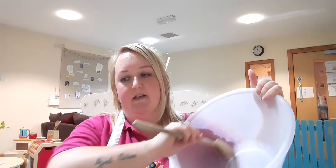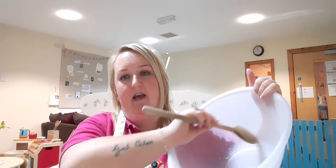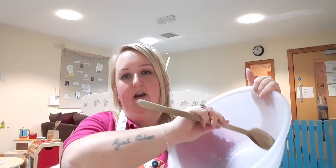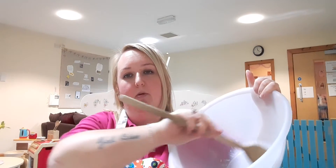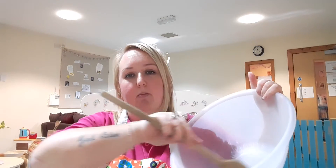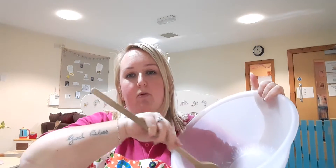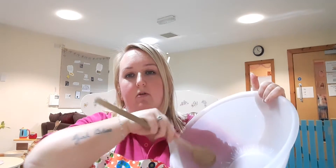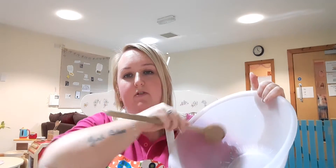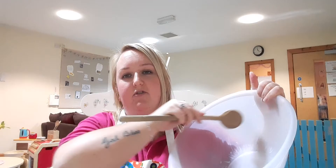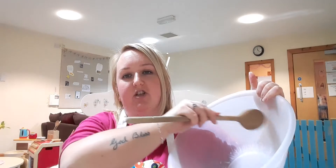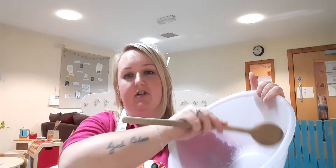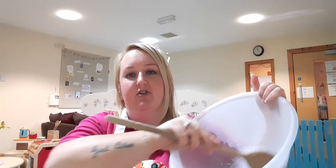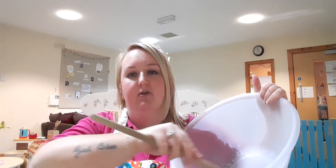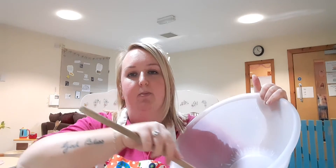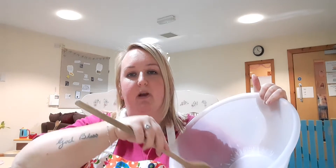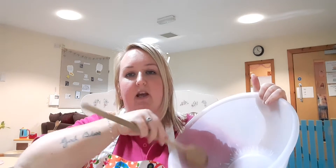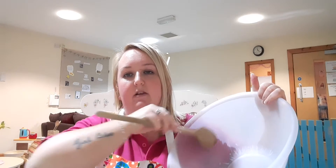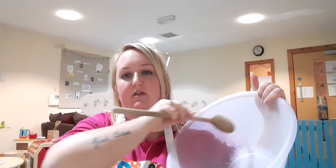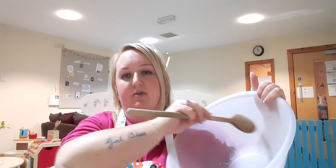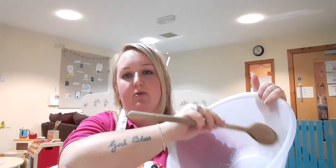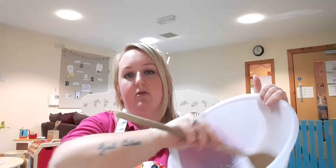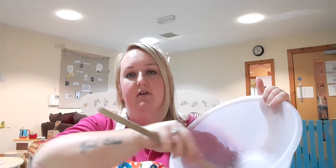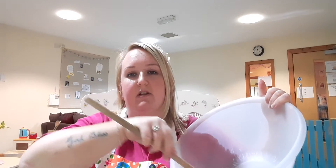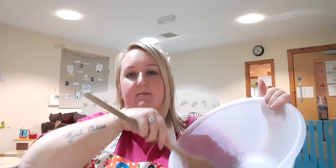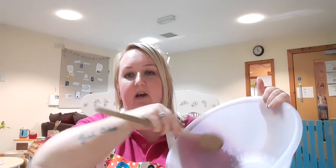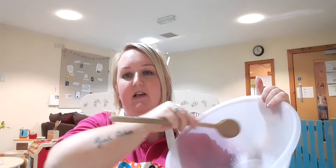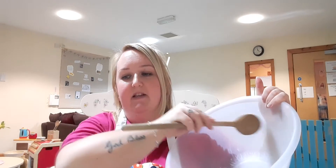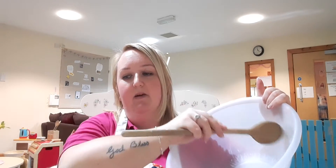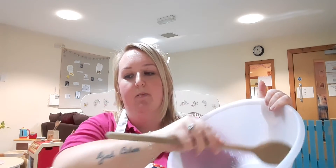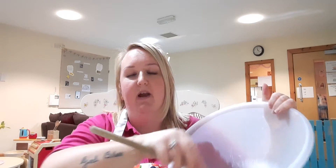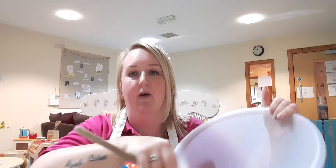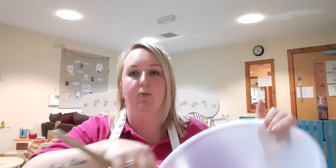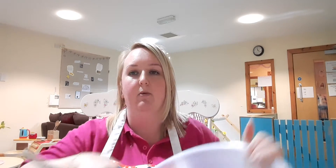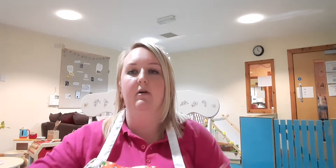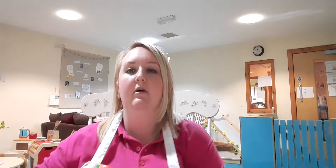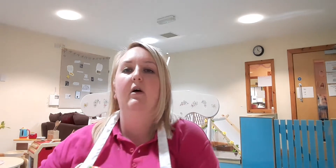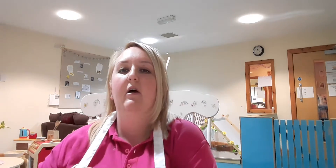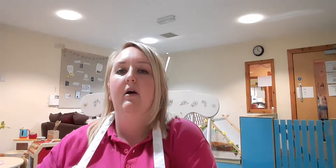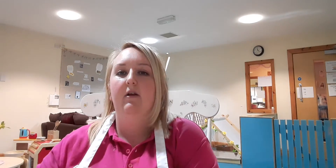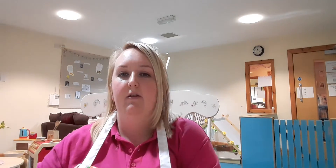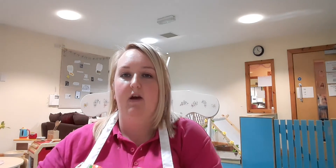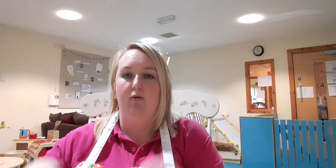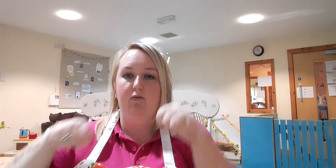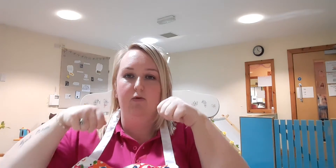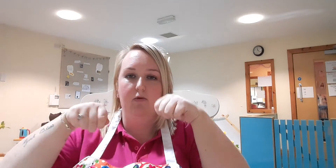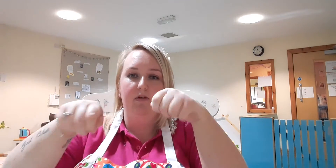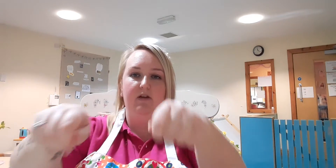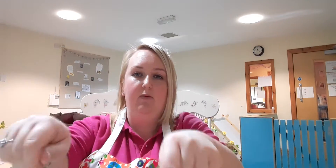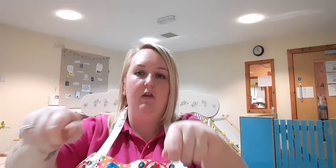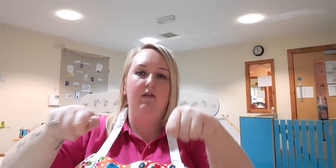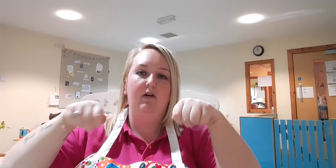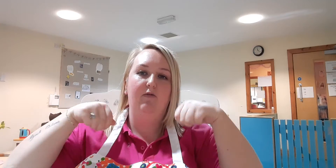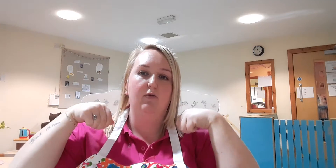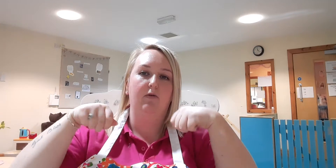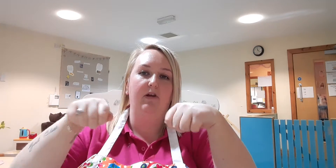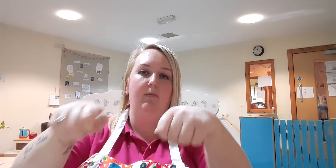Stir a bowl of gingerbread, smooth and spicy brown. Now roll it with a rolling